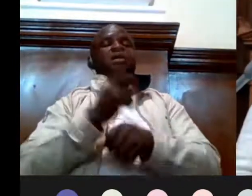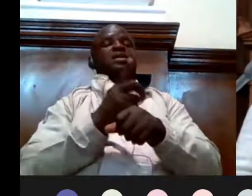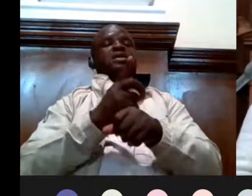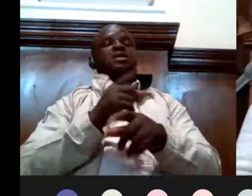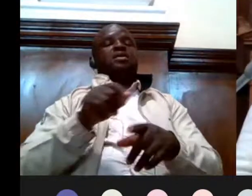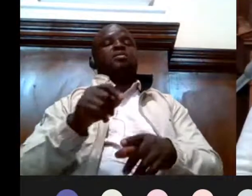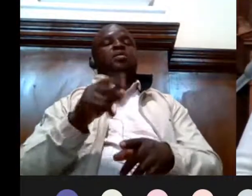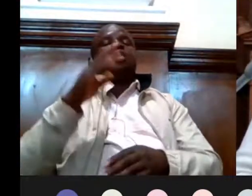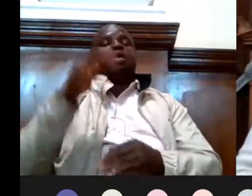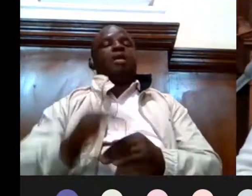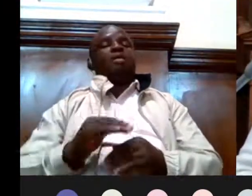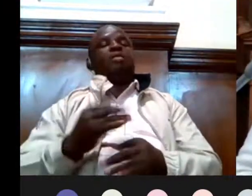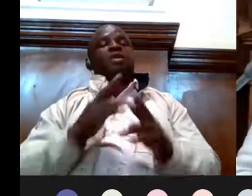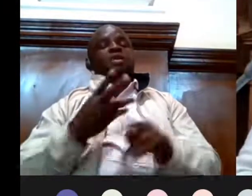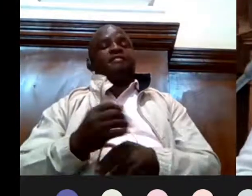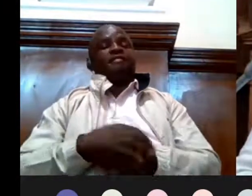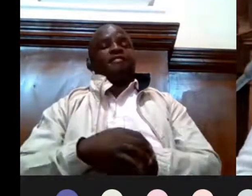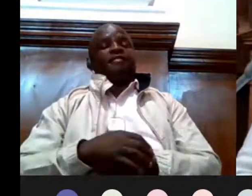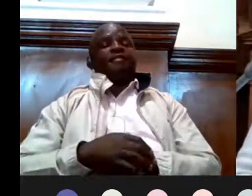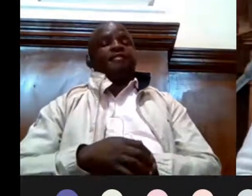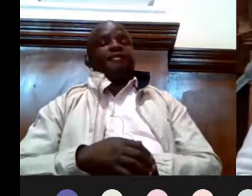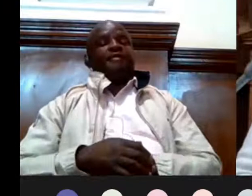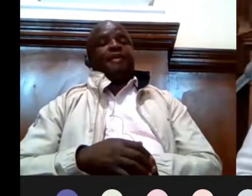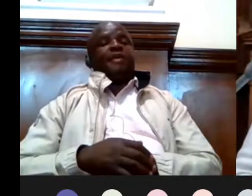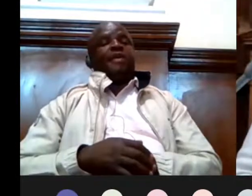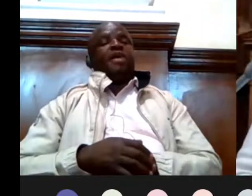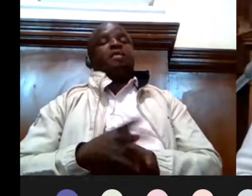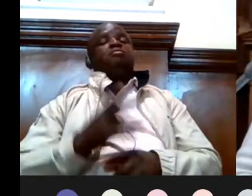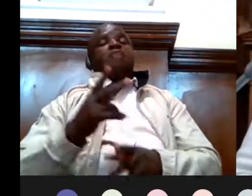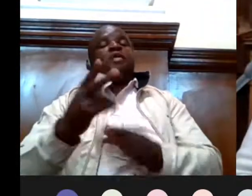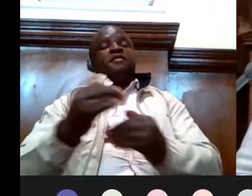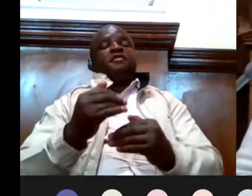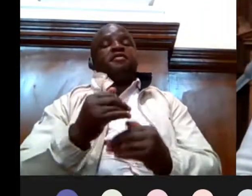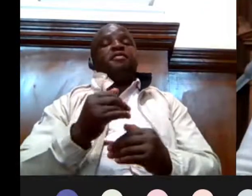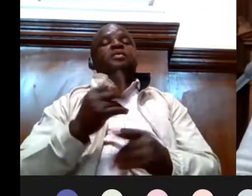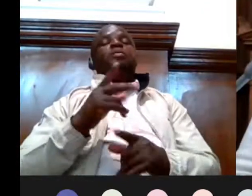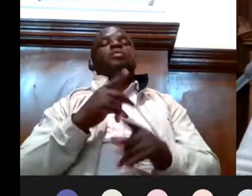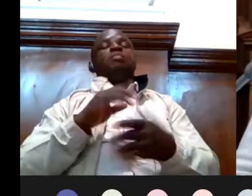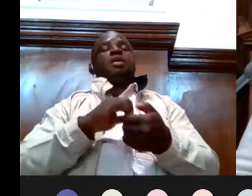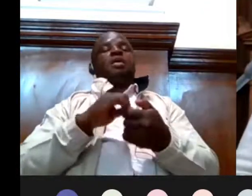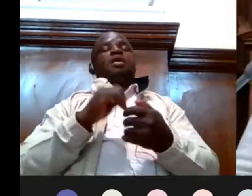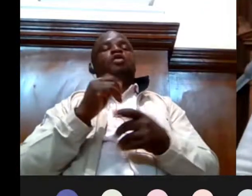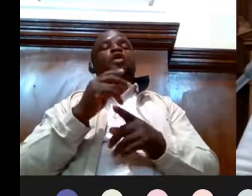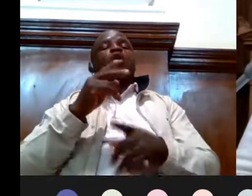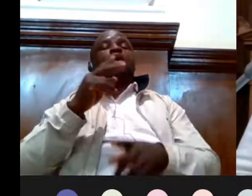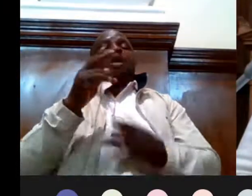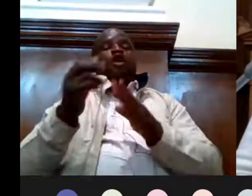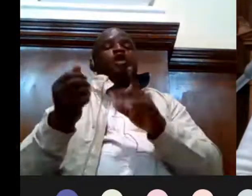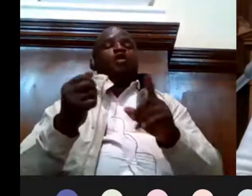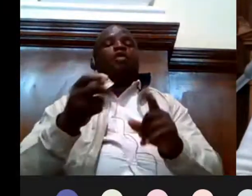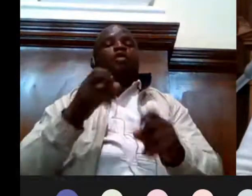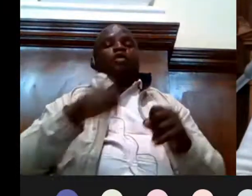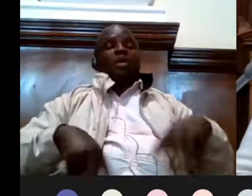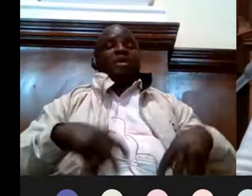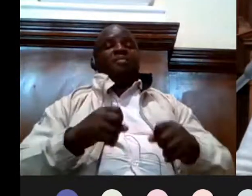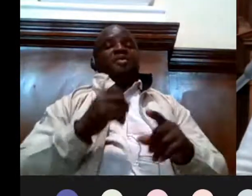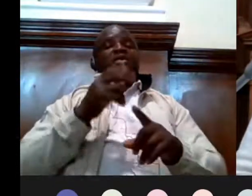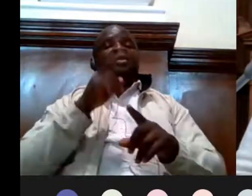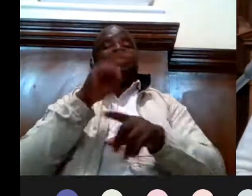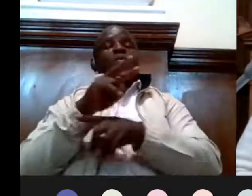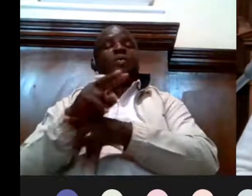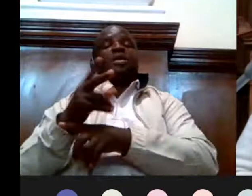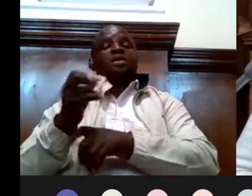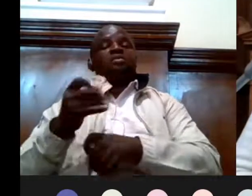is low risk. In a recent report by Corruption Watch, their research finds that the